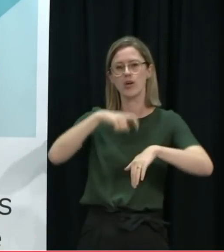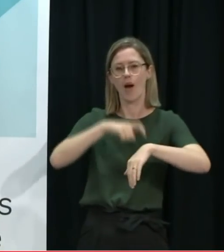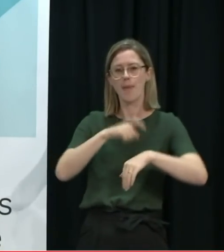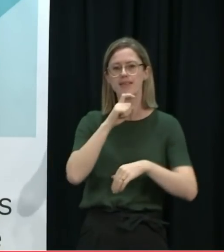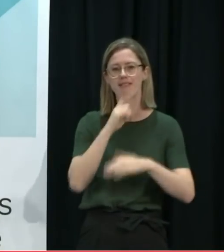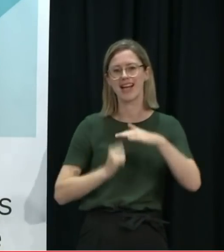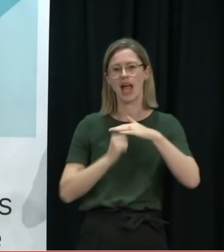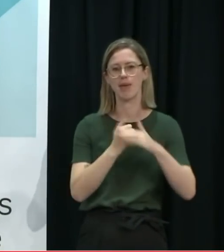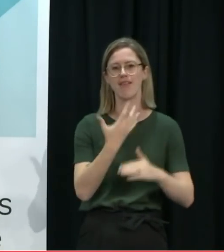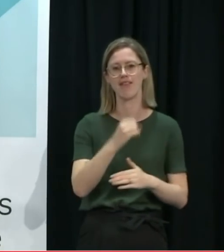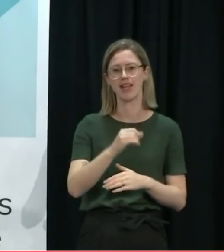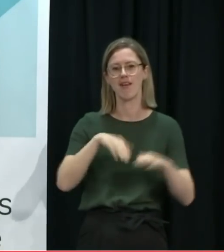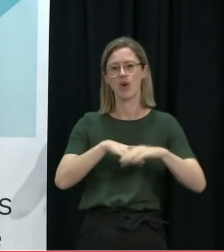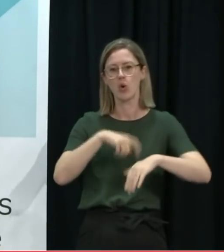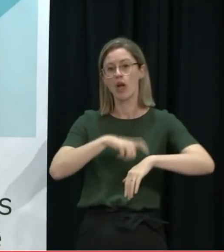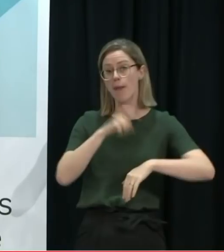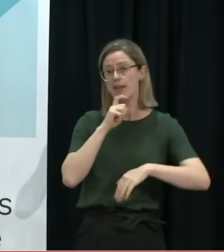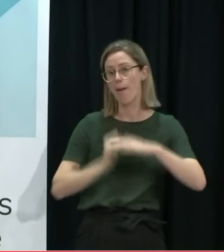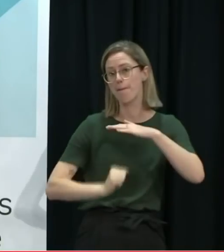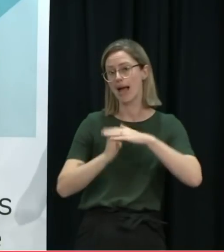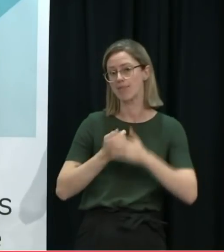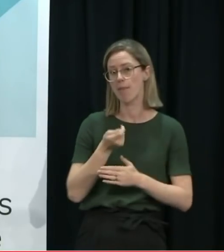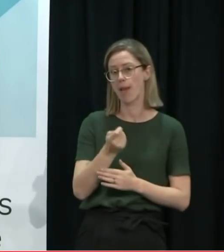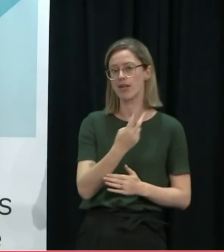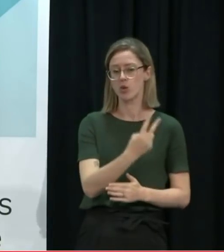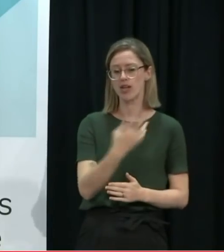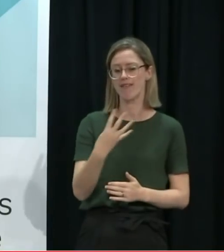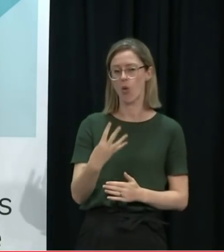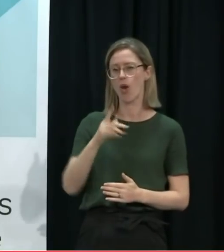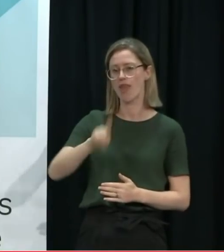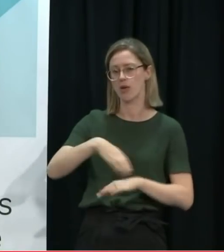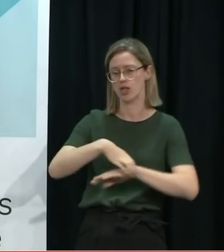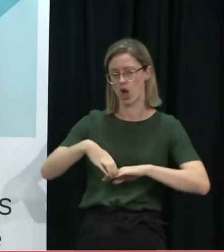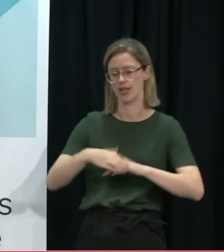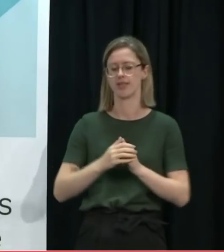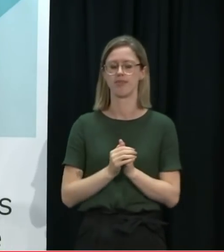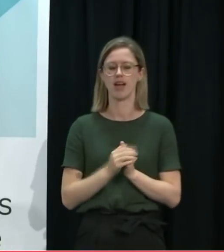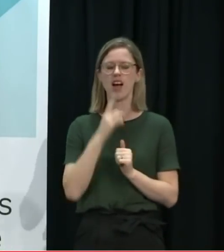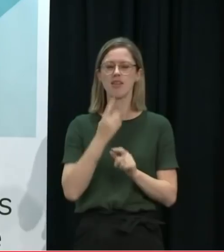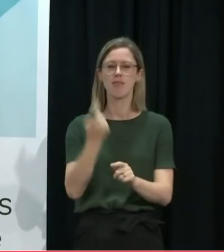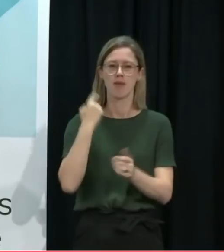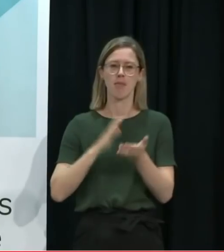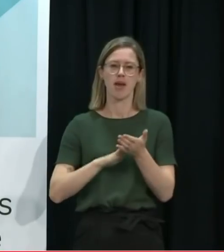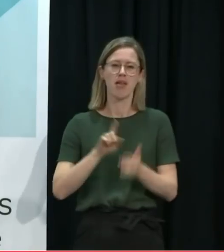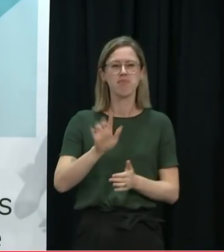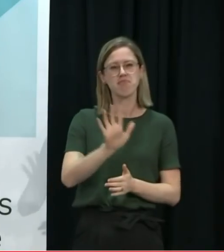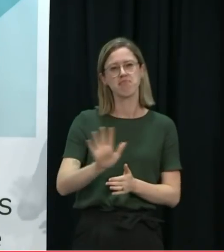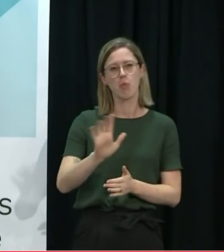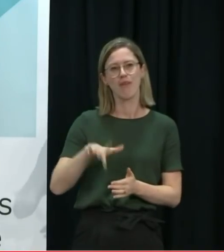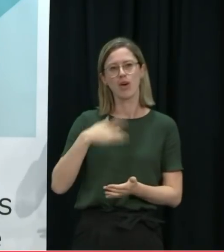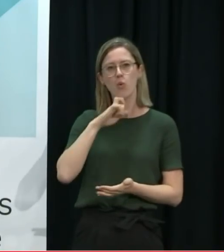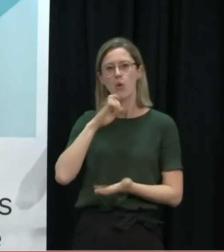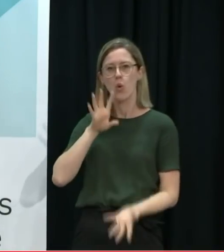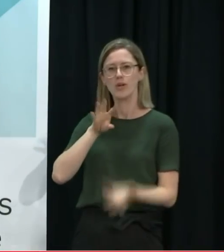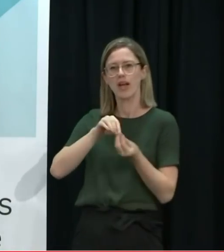the cap of 50 FTEs, a maximum payment of $24,000. And as I said on Monday, that is estimated to